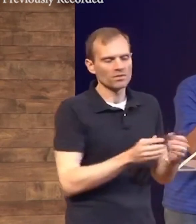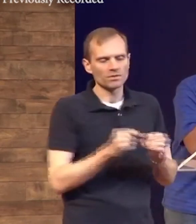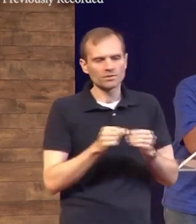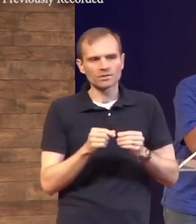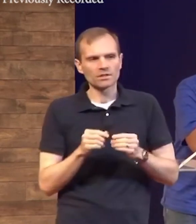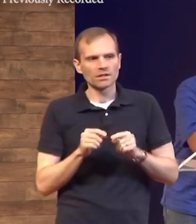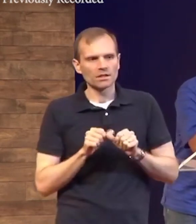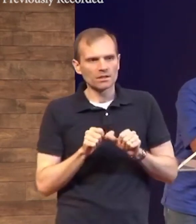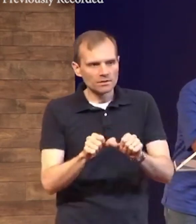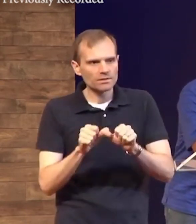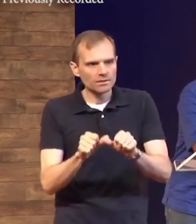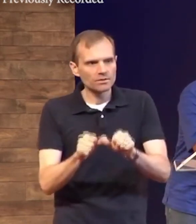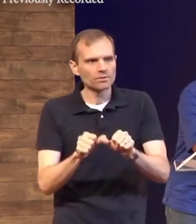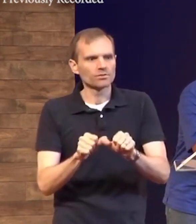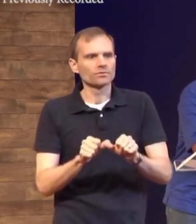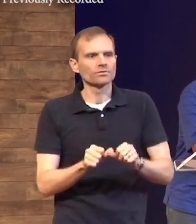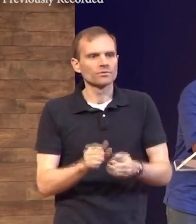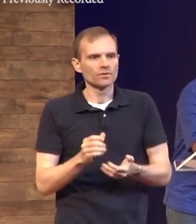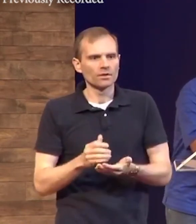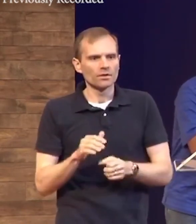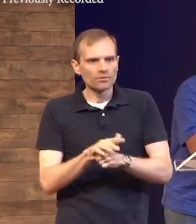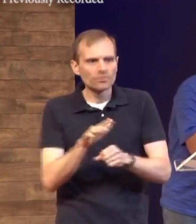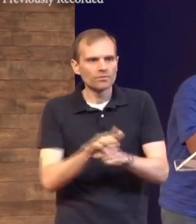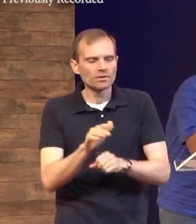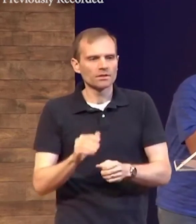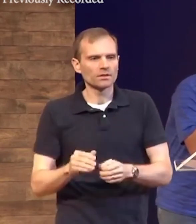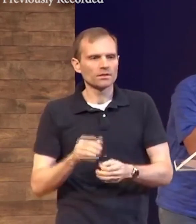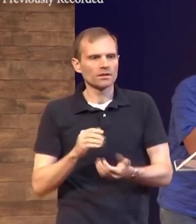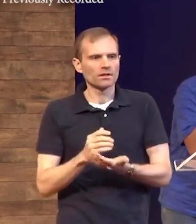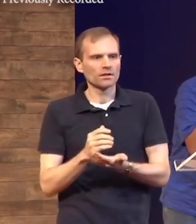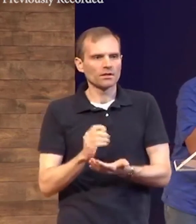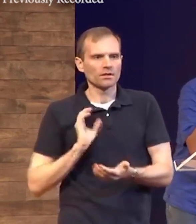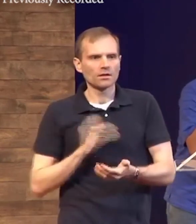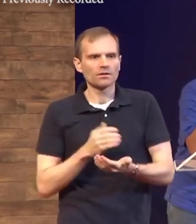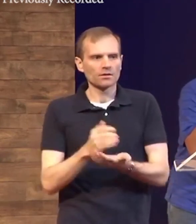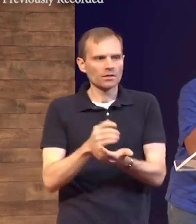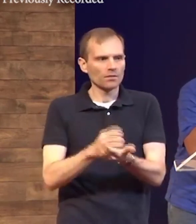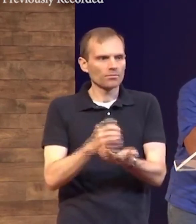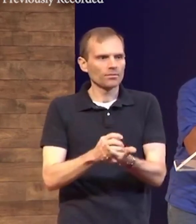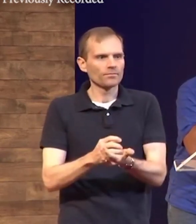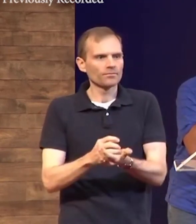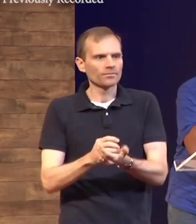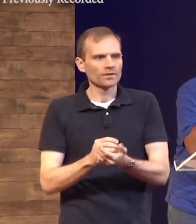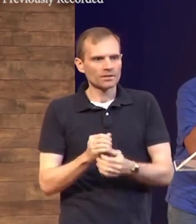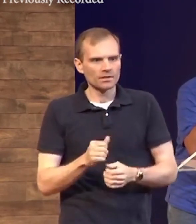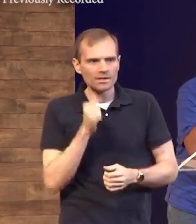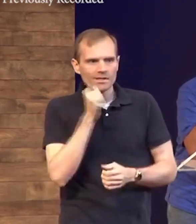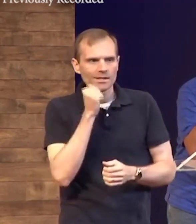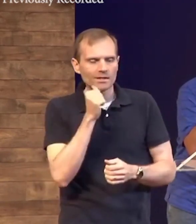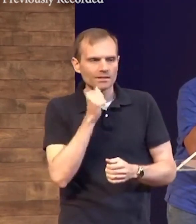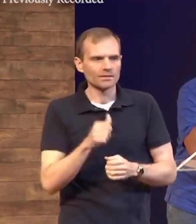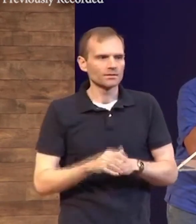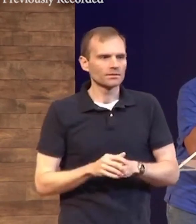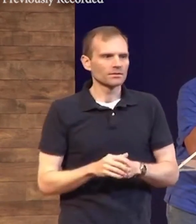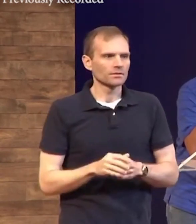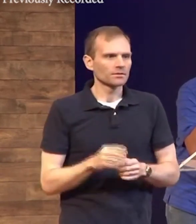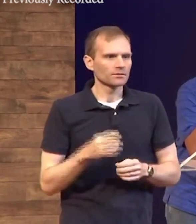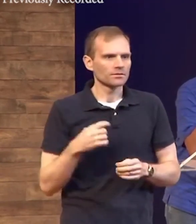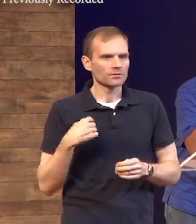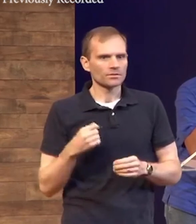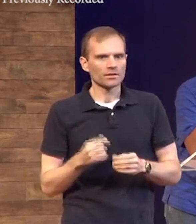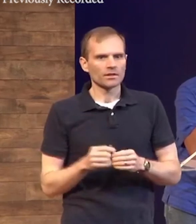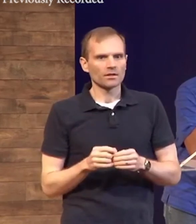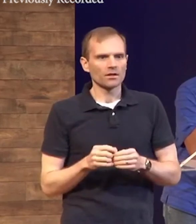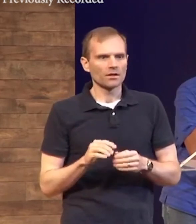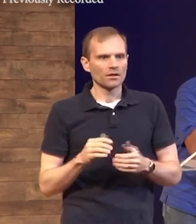continuing to fill up that cup so that every time we come in on Sunday, it isn't just a refilling, but it is an overfilling that runs our